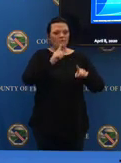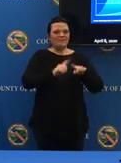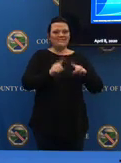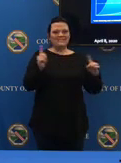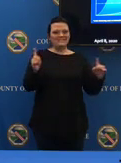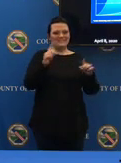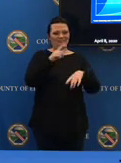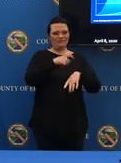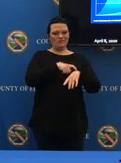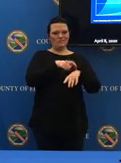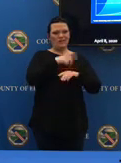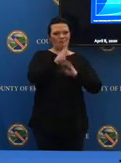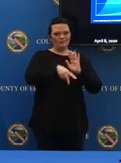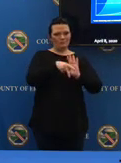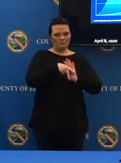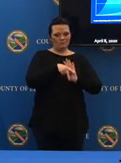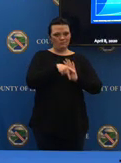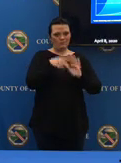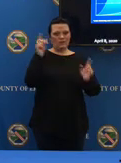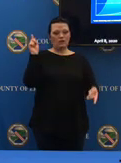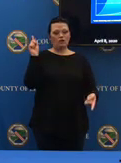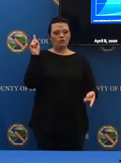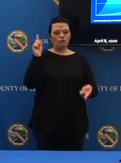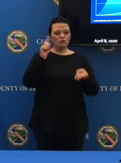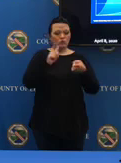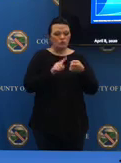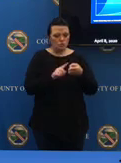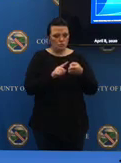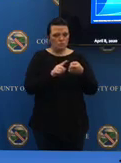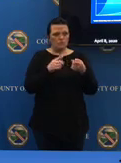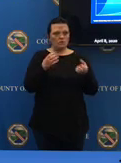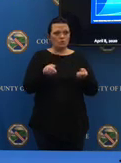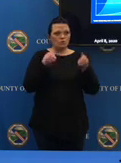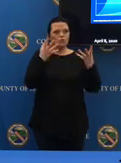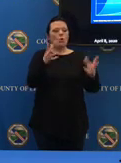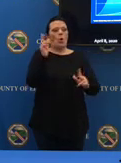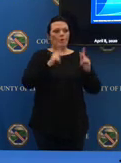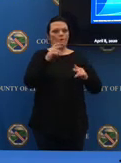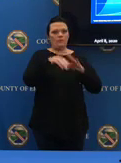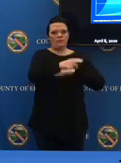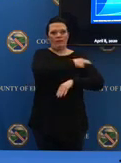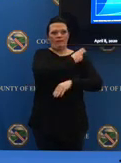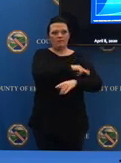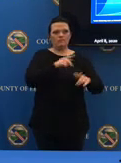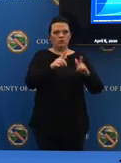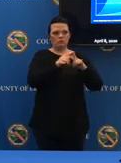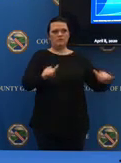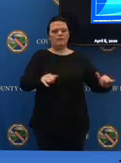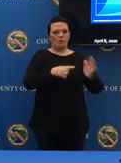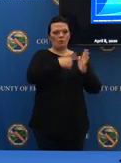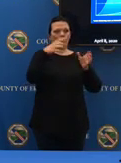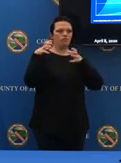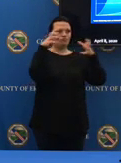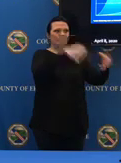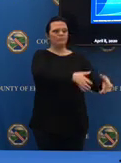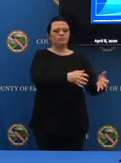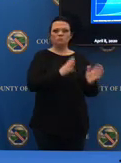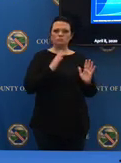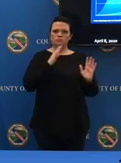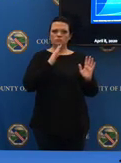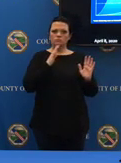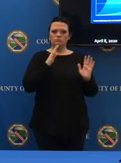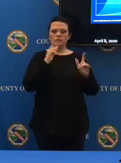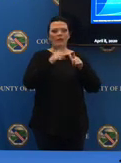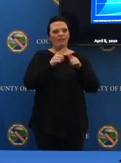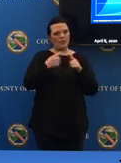period, and it reduces the need to have so many people go to the hospital at the same time, therefore allowing us to